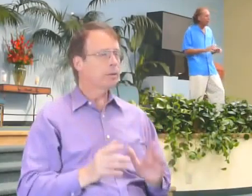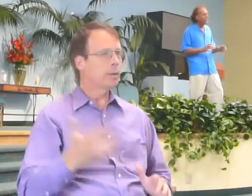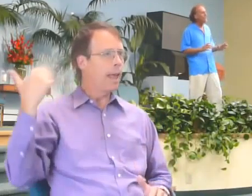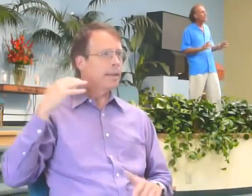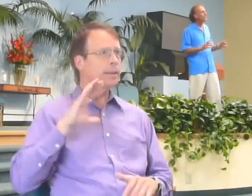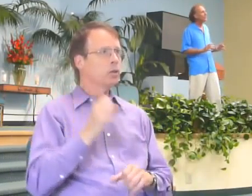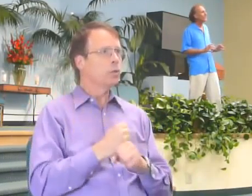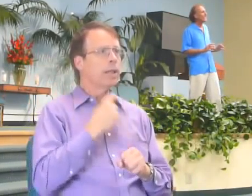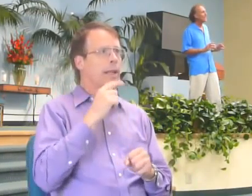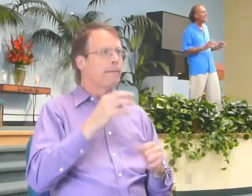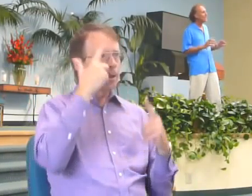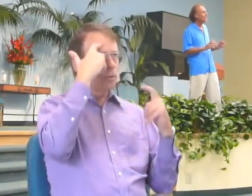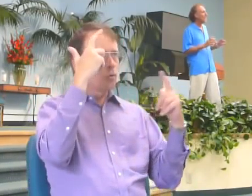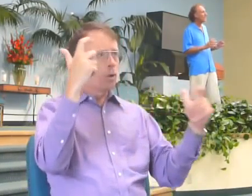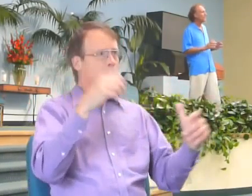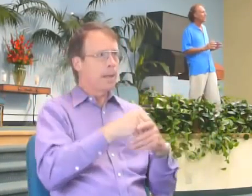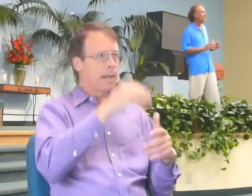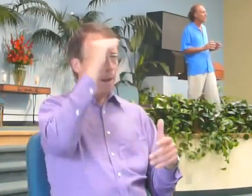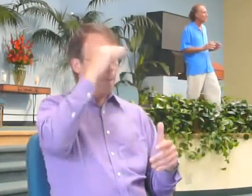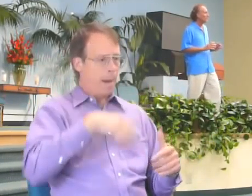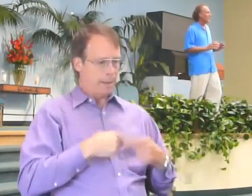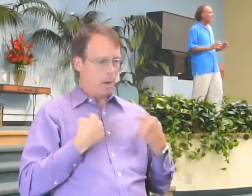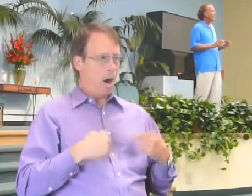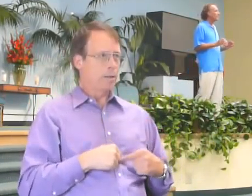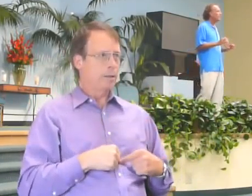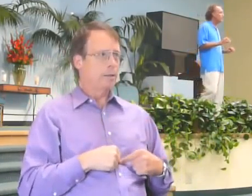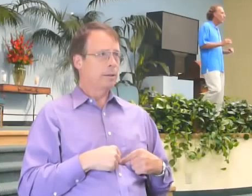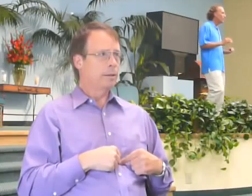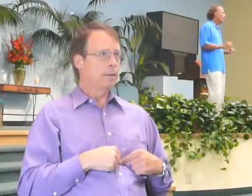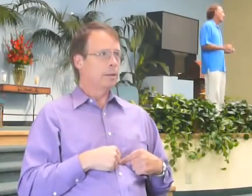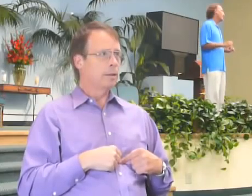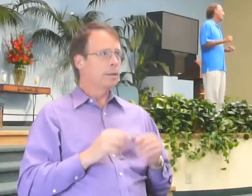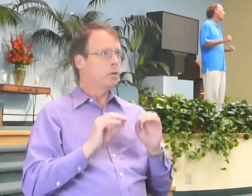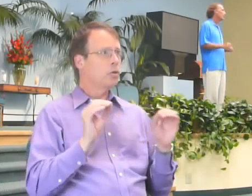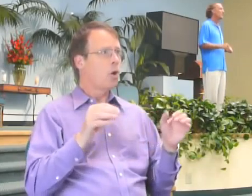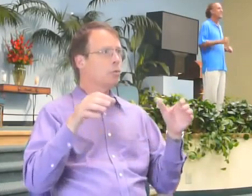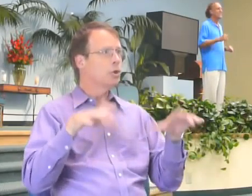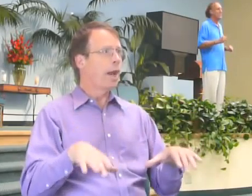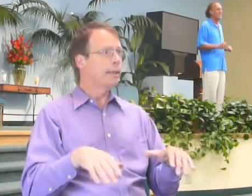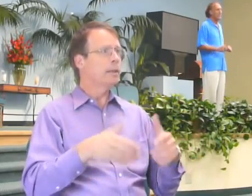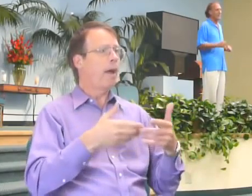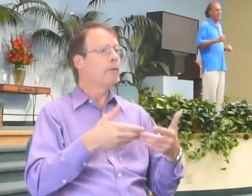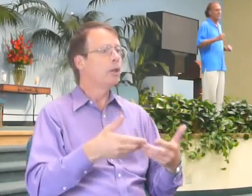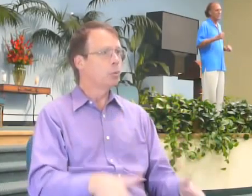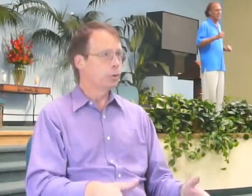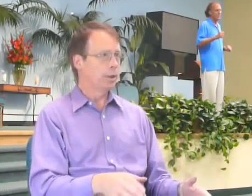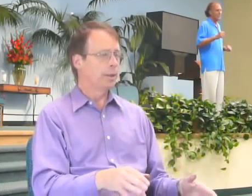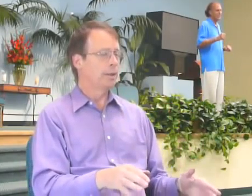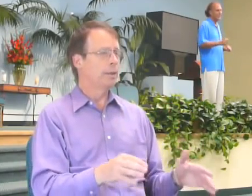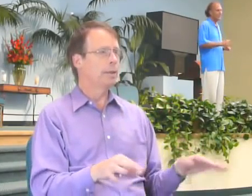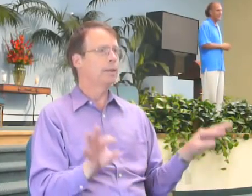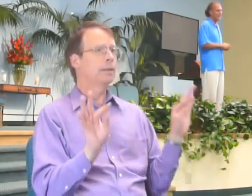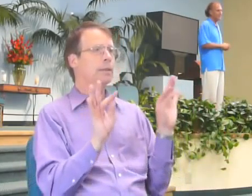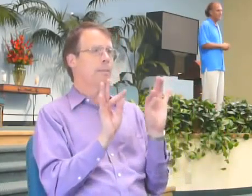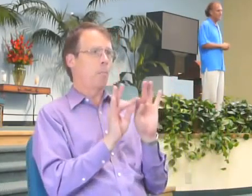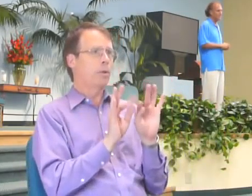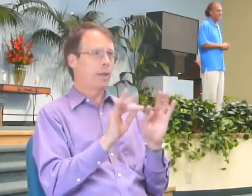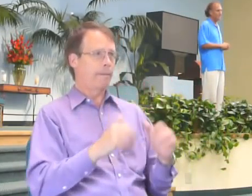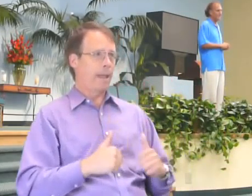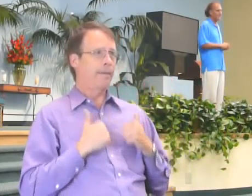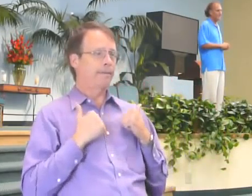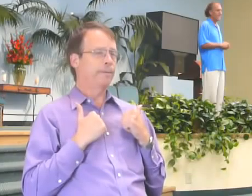Am I going to place this energy? I will tell you what I think is a good spot. It's within the dream that is within your heart. Howard Thurman. Dr. Howard Thurman, one of the